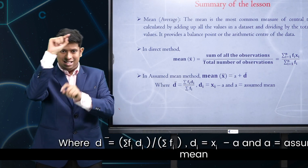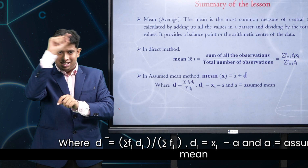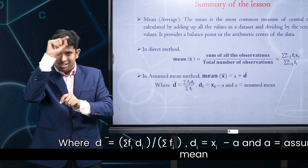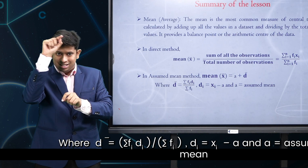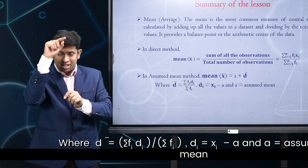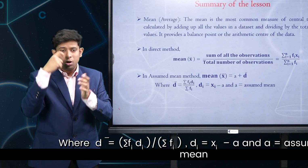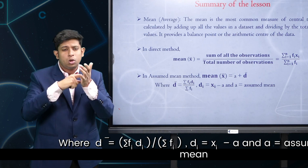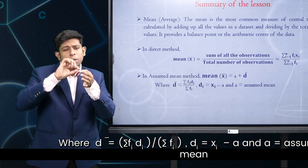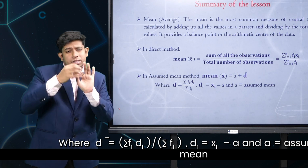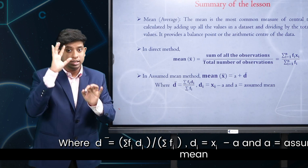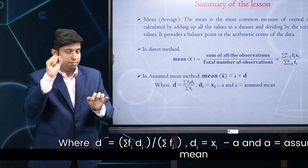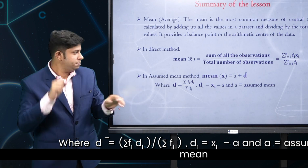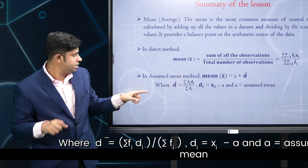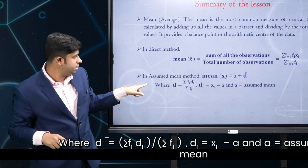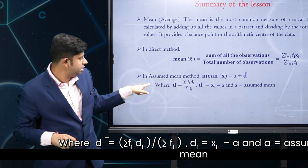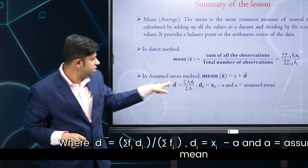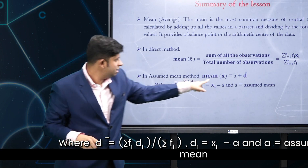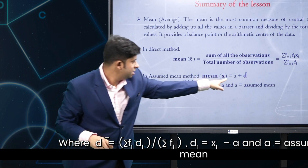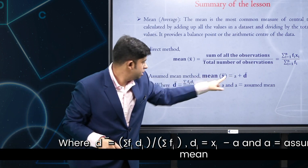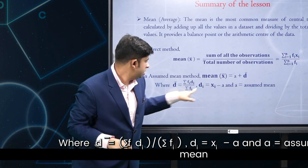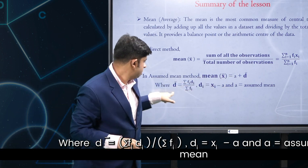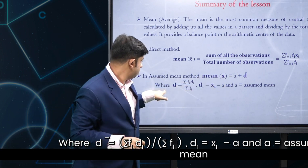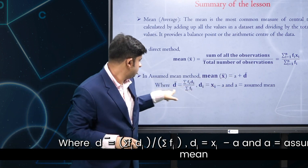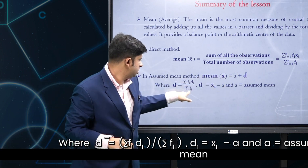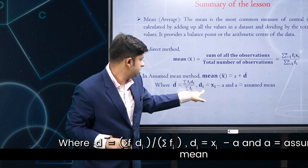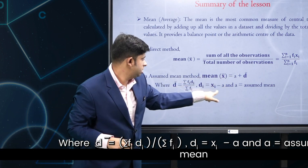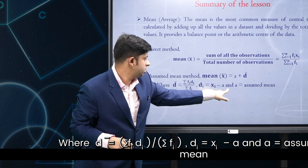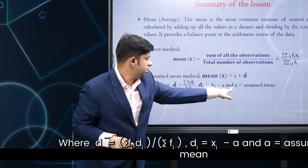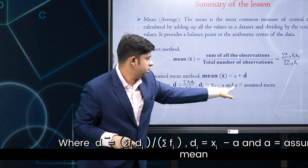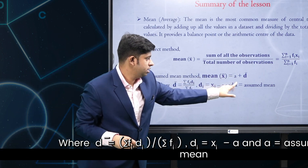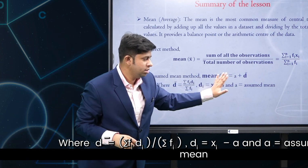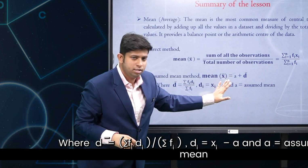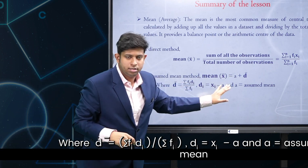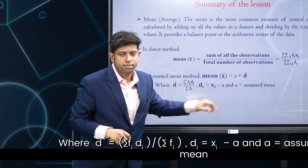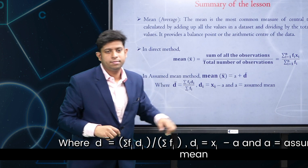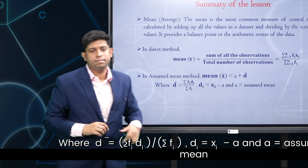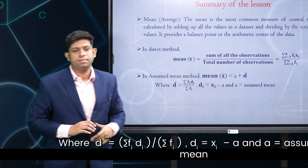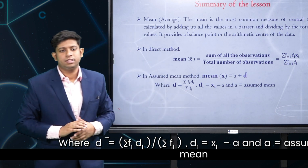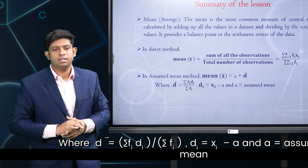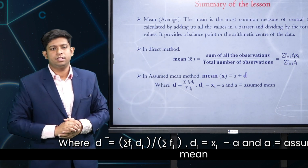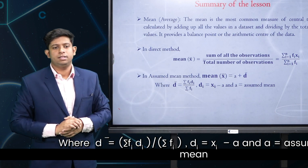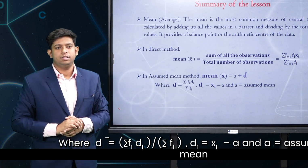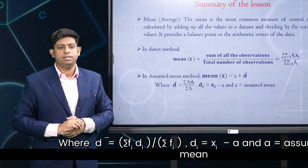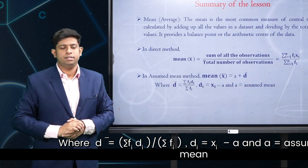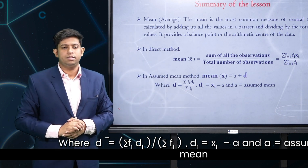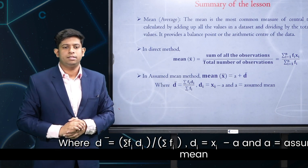where d bar is equal to summation Fi di by summation Fi. Di is equal to xi minus